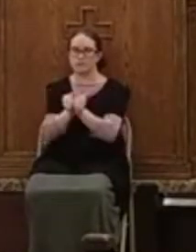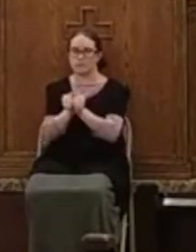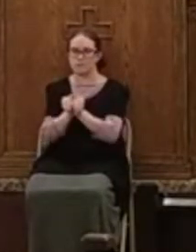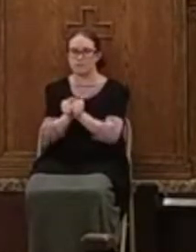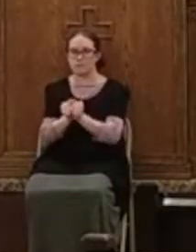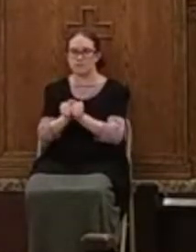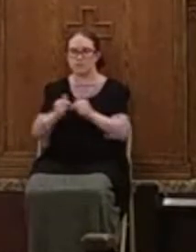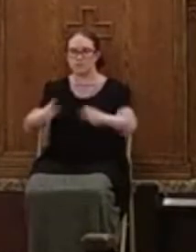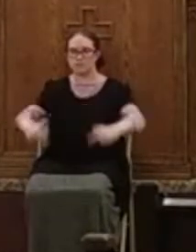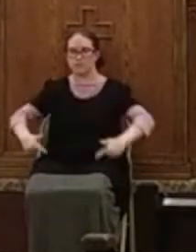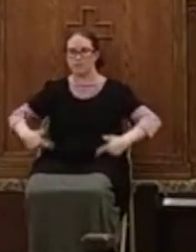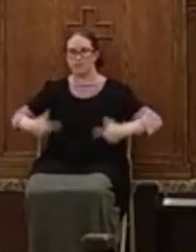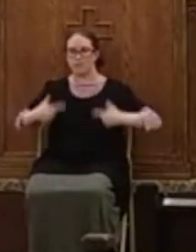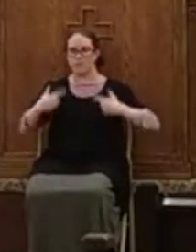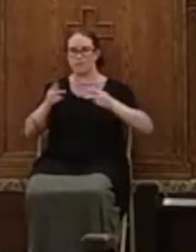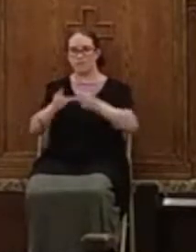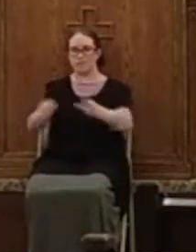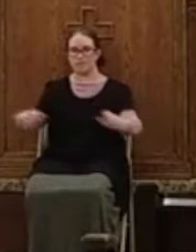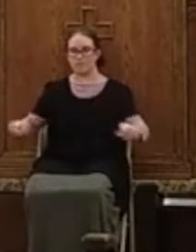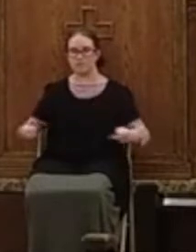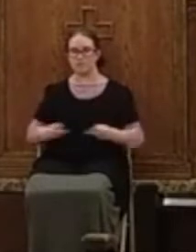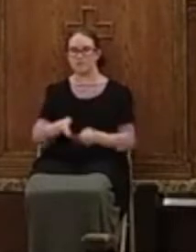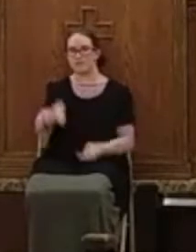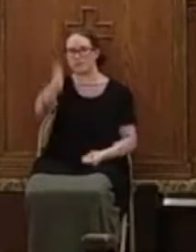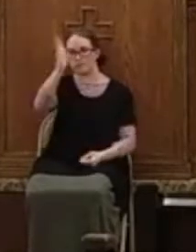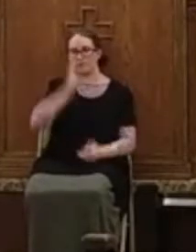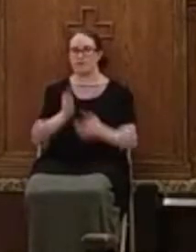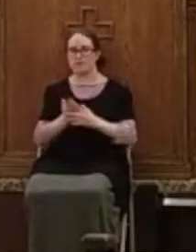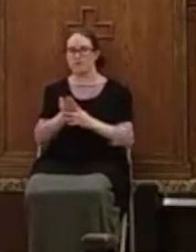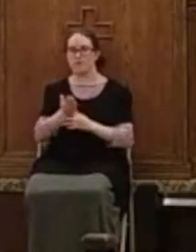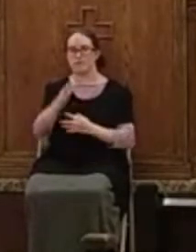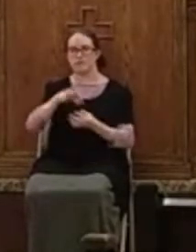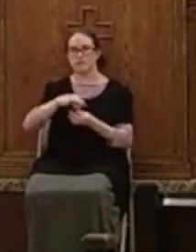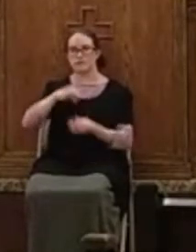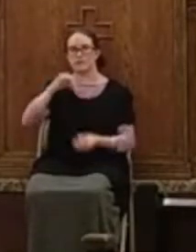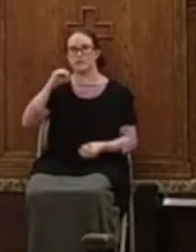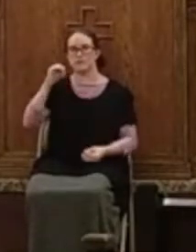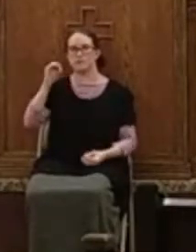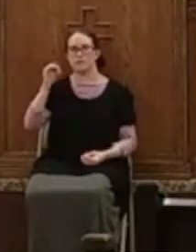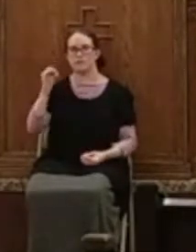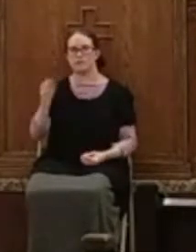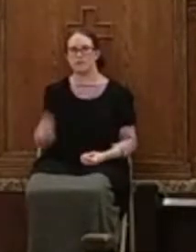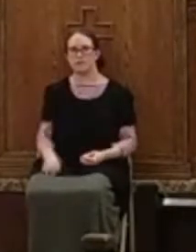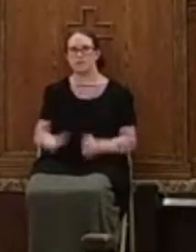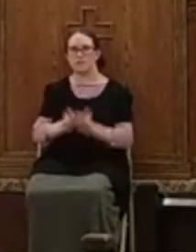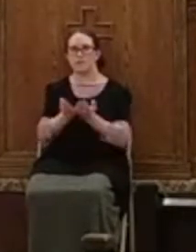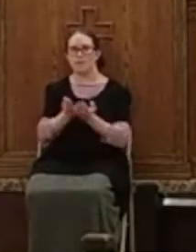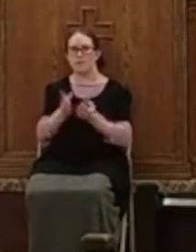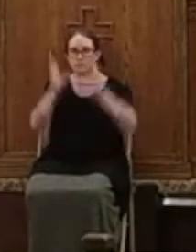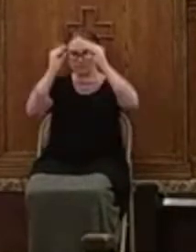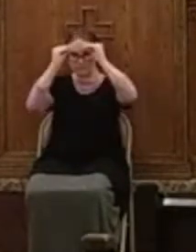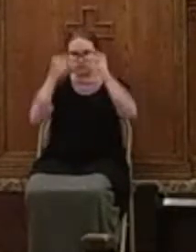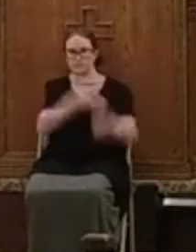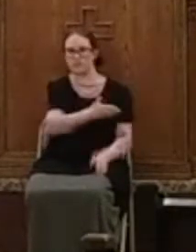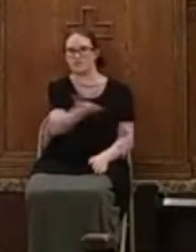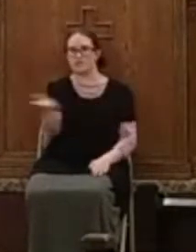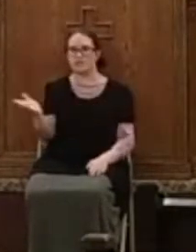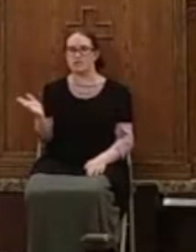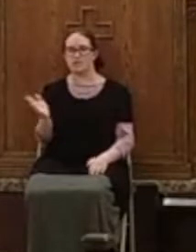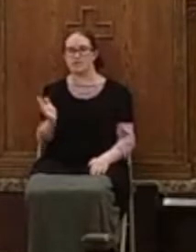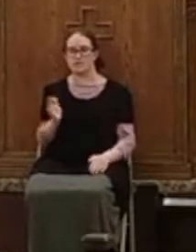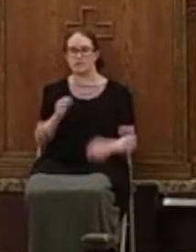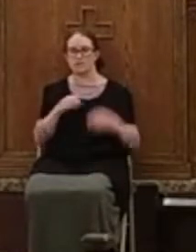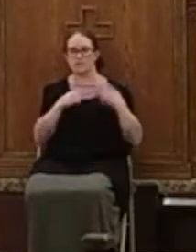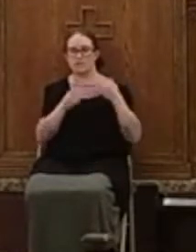an habitation of God through the Spirit. The Bible teaches us, the Apostle